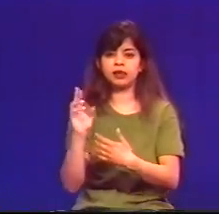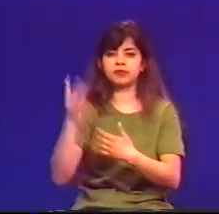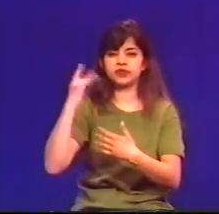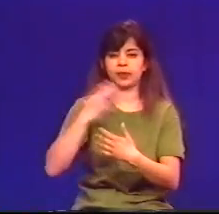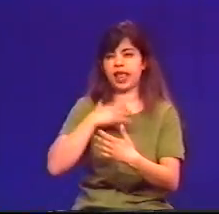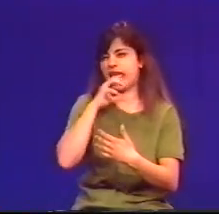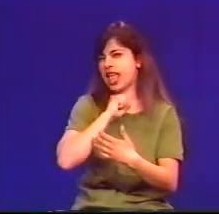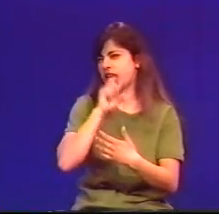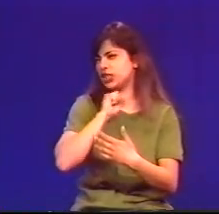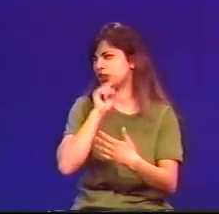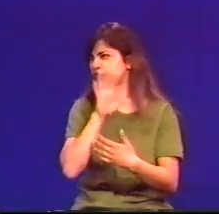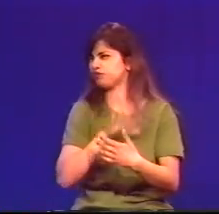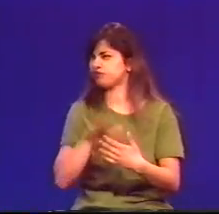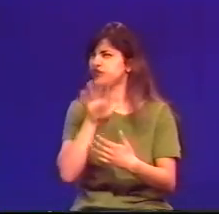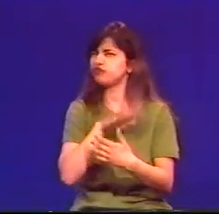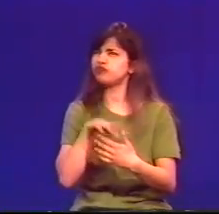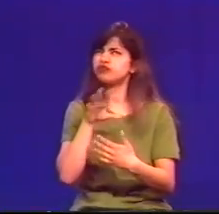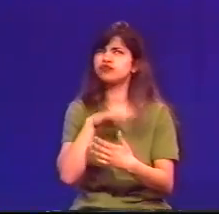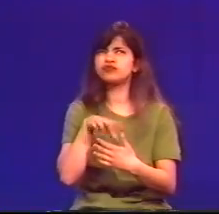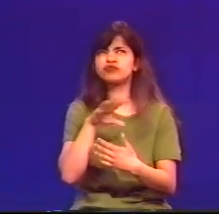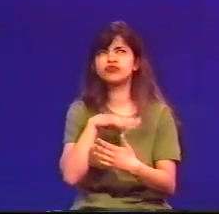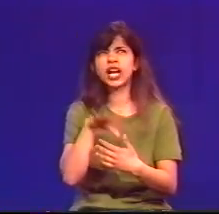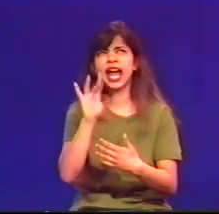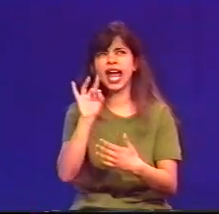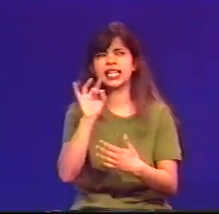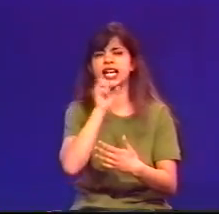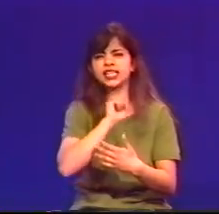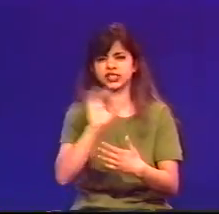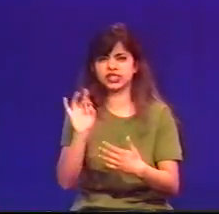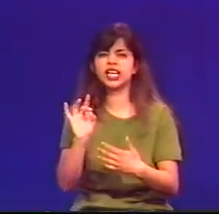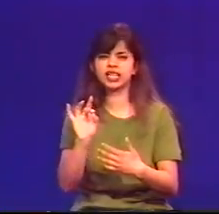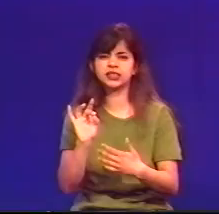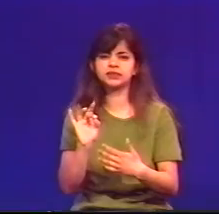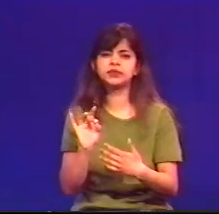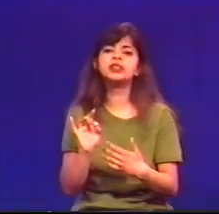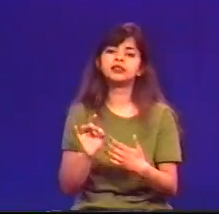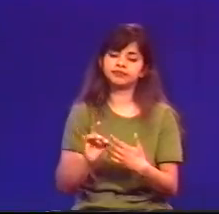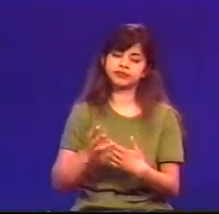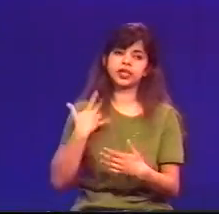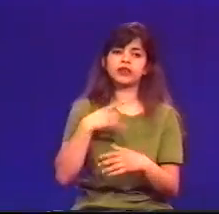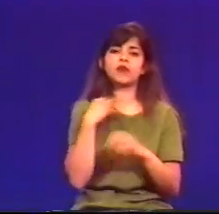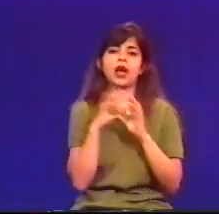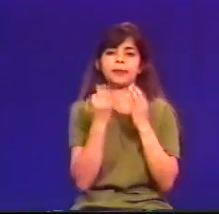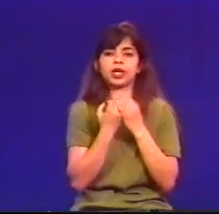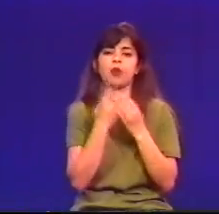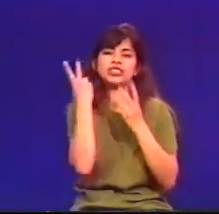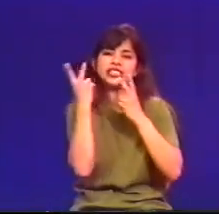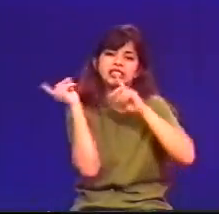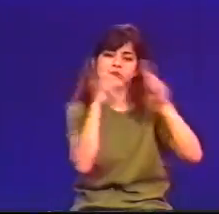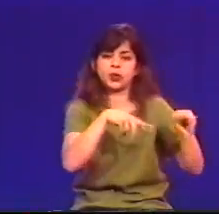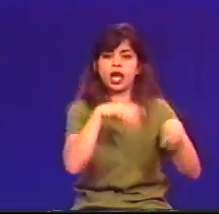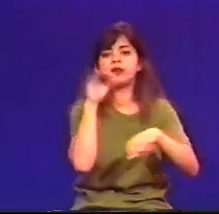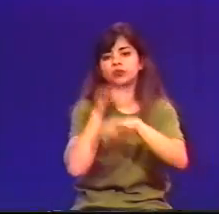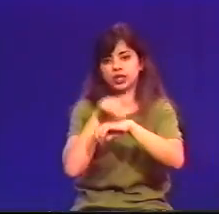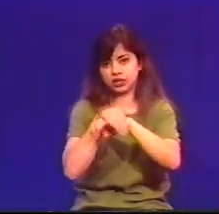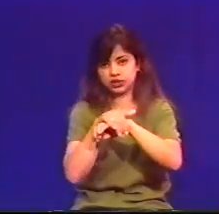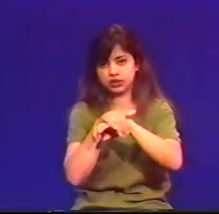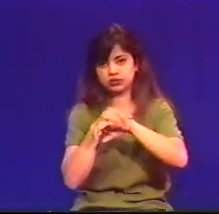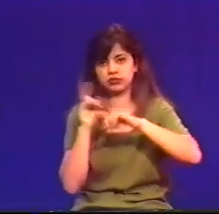I was probably around, how old would I have been? About 8. That would have been 1986. Anyway, we had